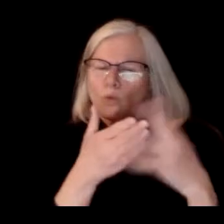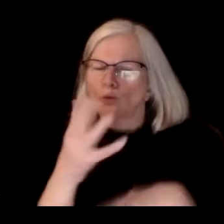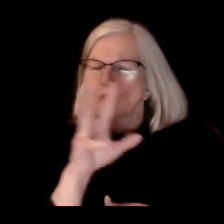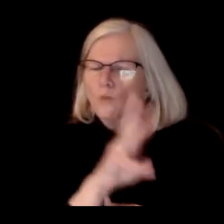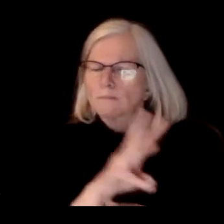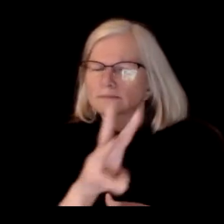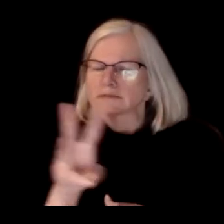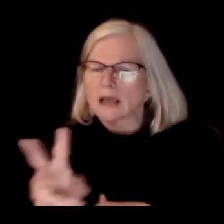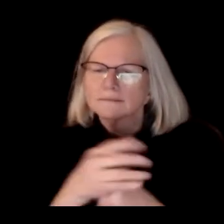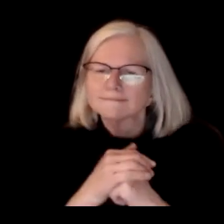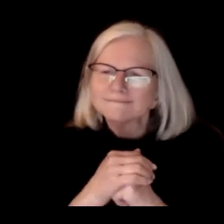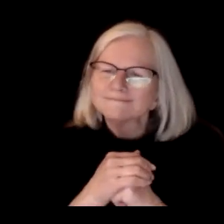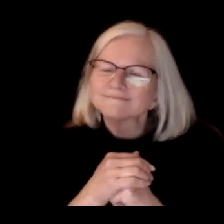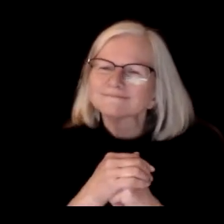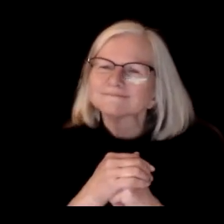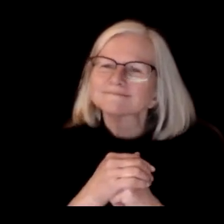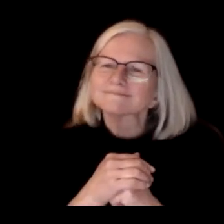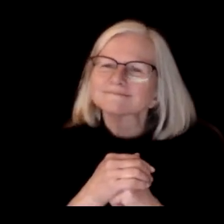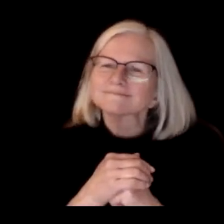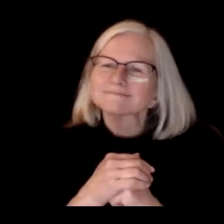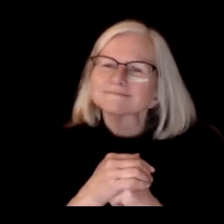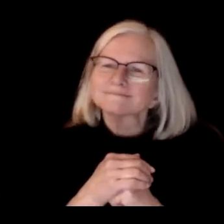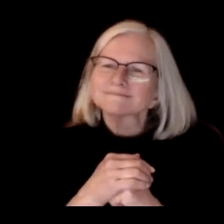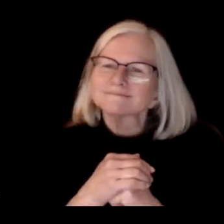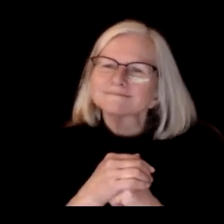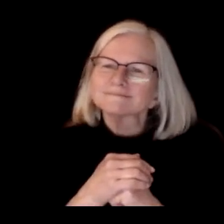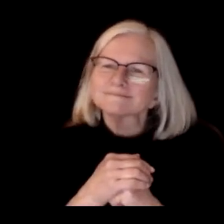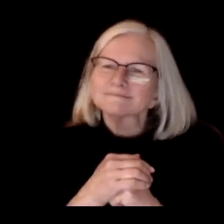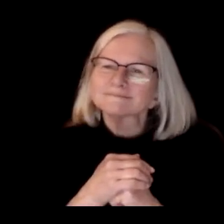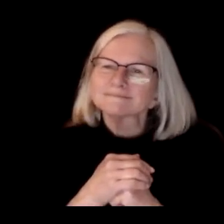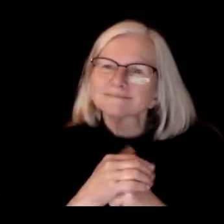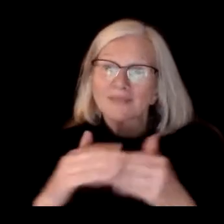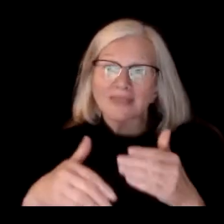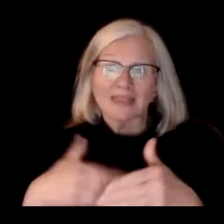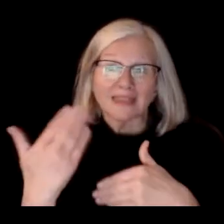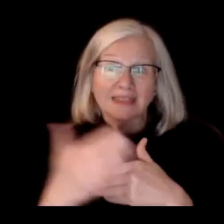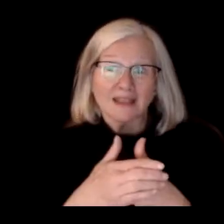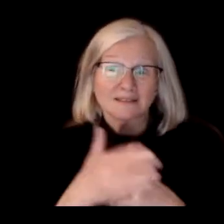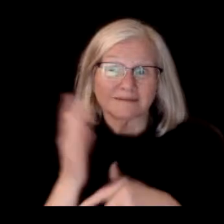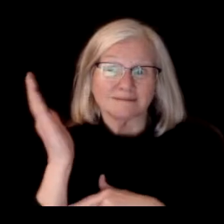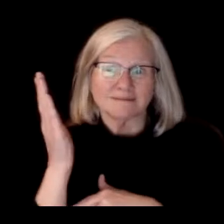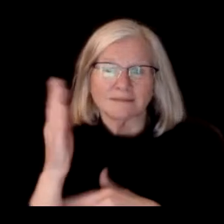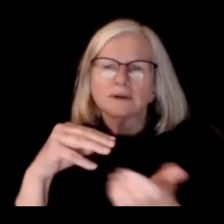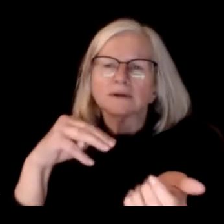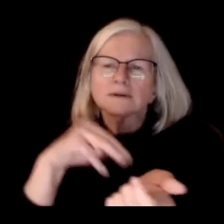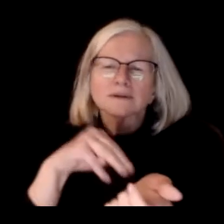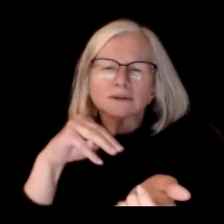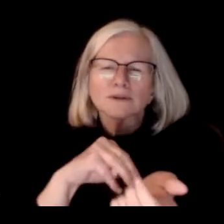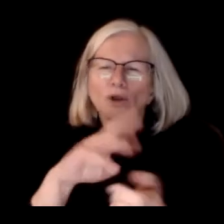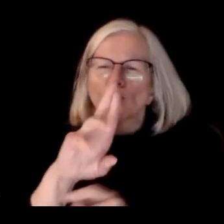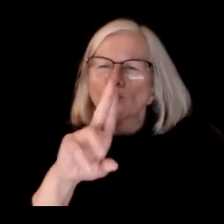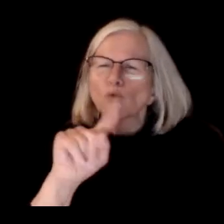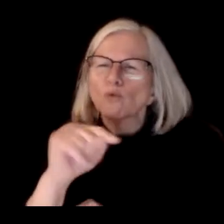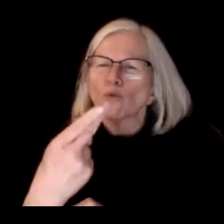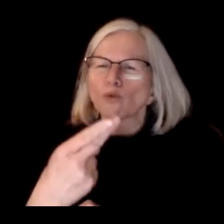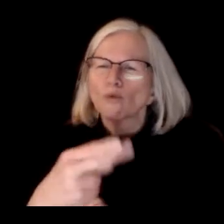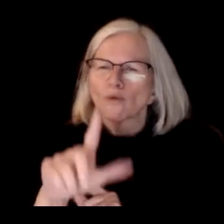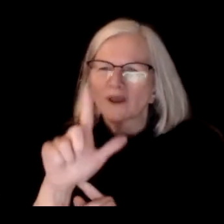to Dr. Ruth Linfield to update on clinical issues related to COVID-19.